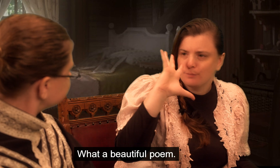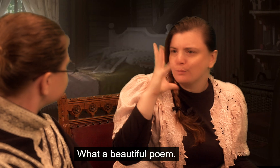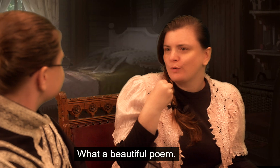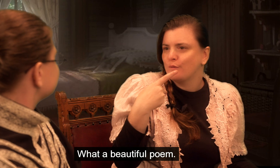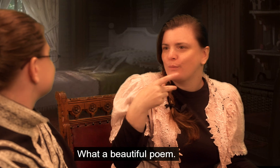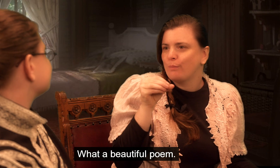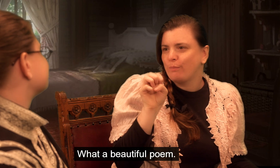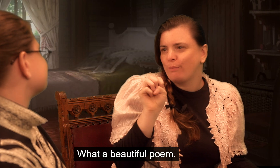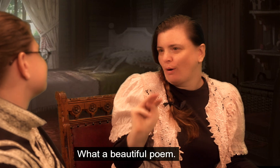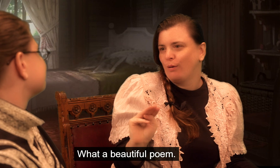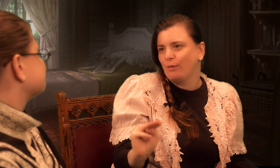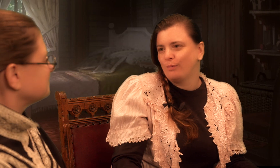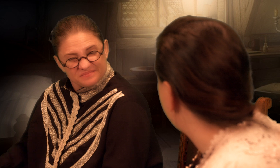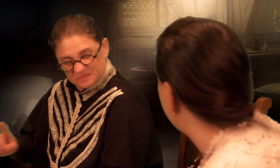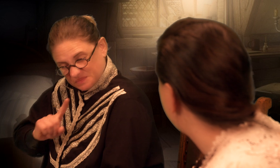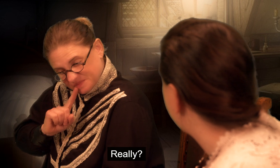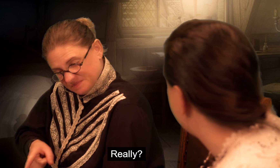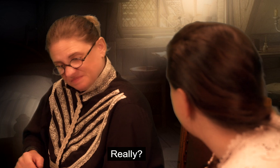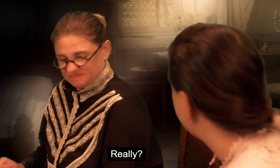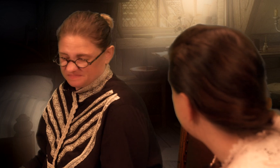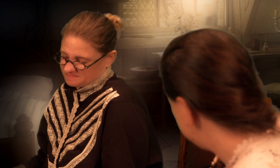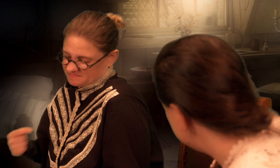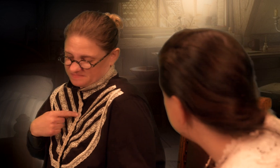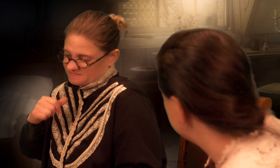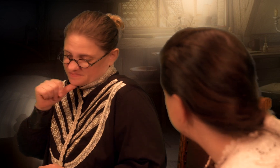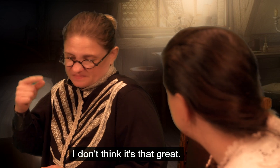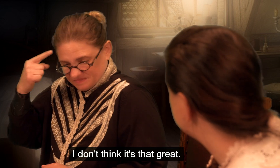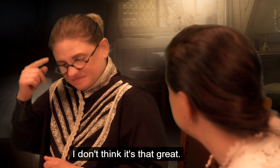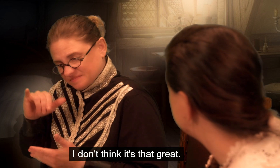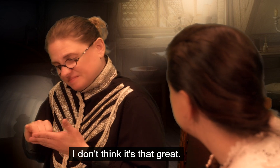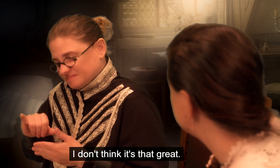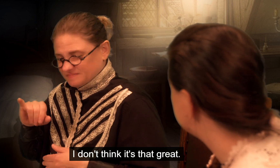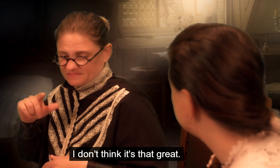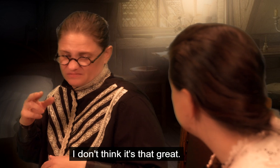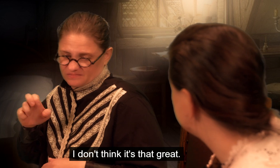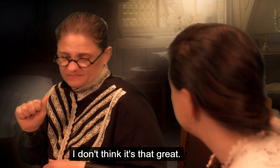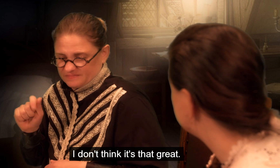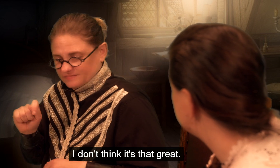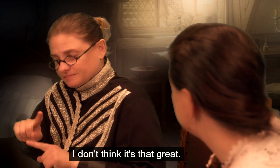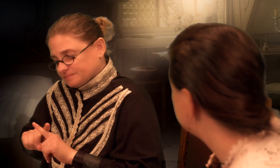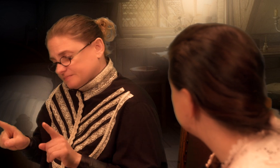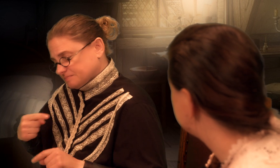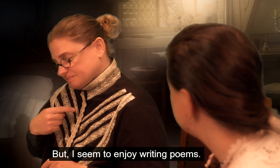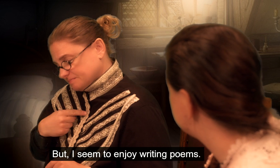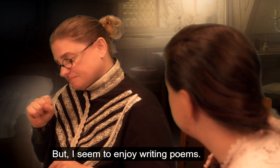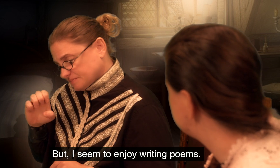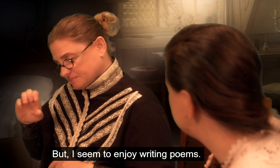What a beautiful poem. Really? I don't think it's that great. But I